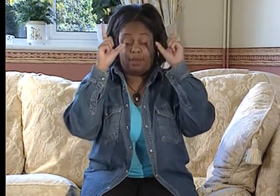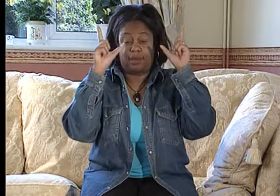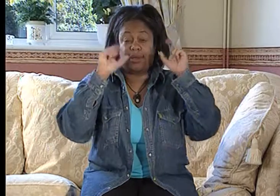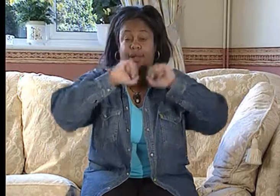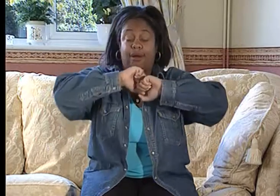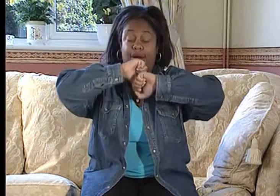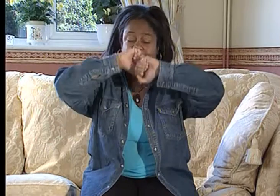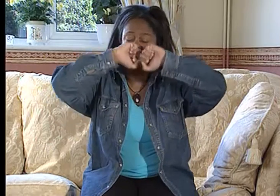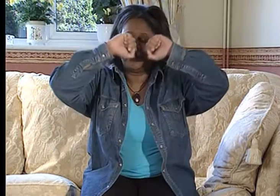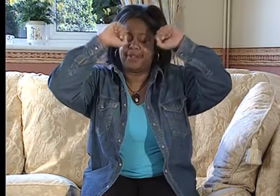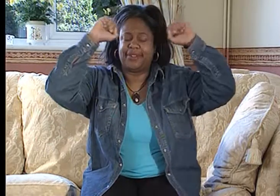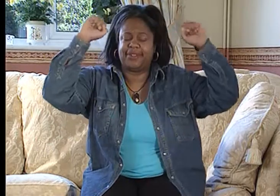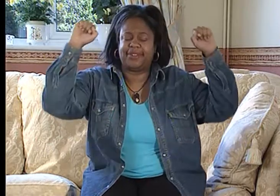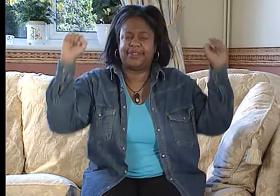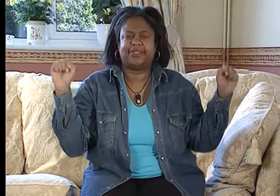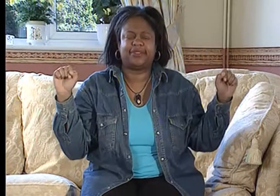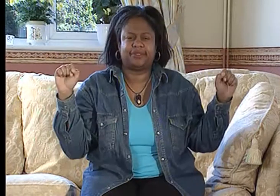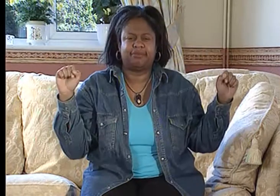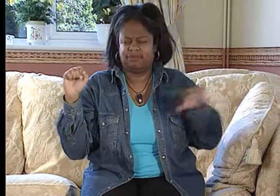The next day, Ella woke up.